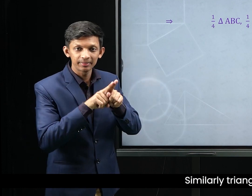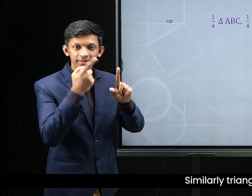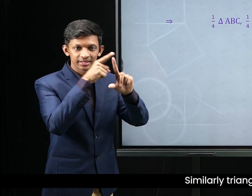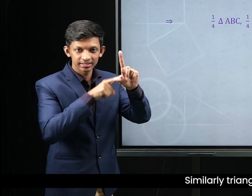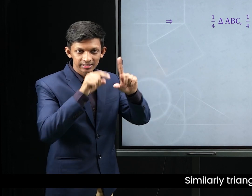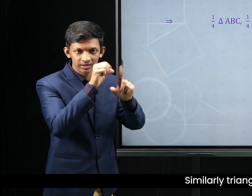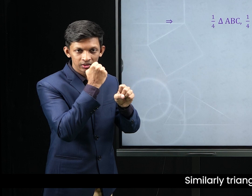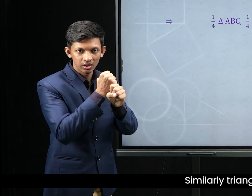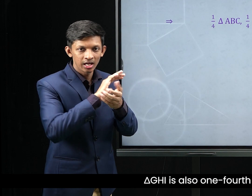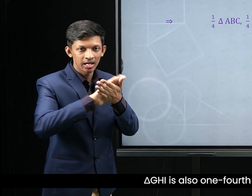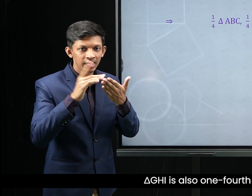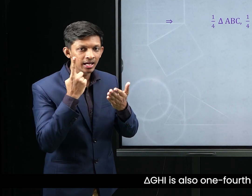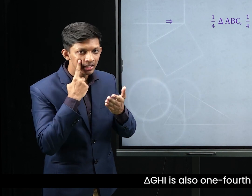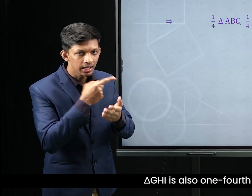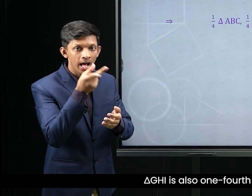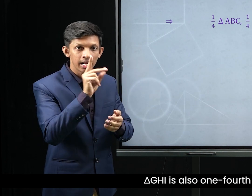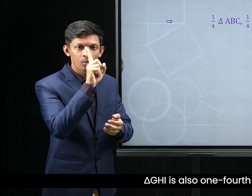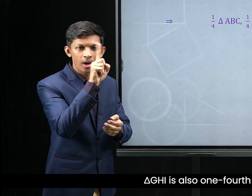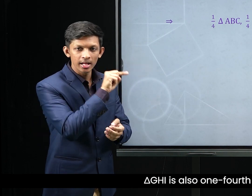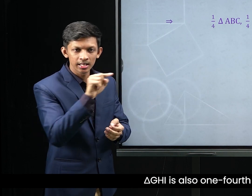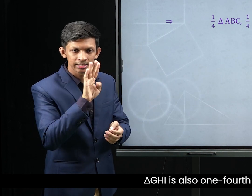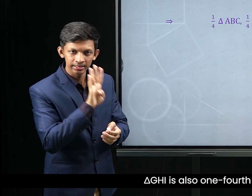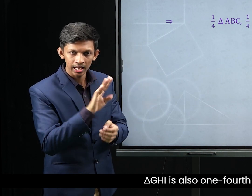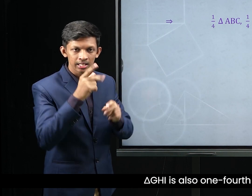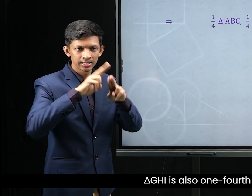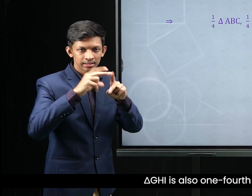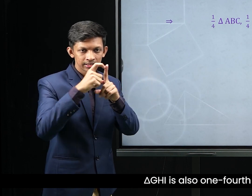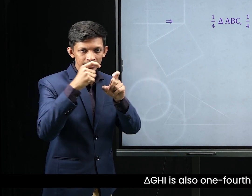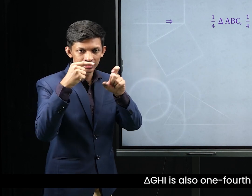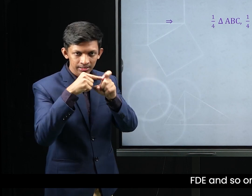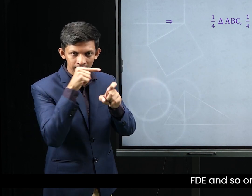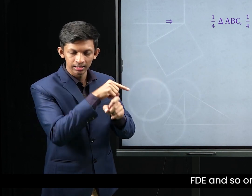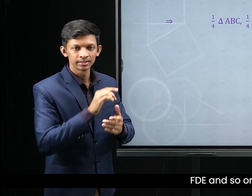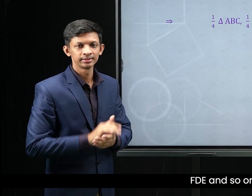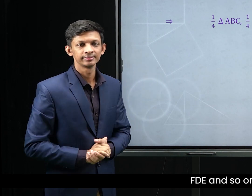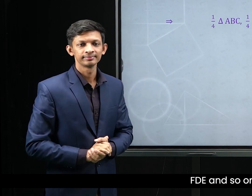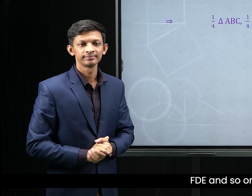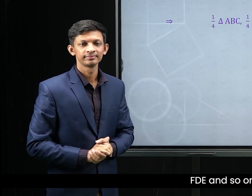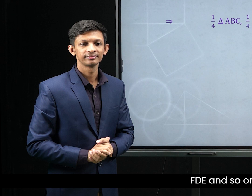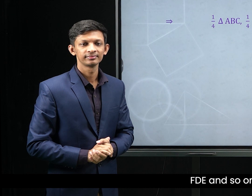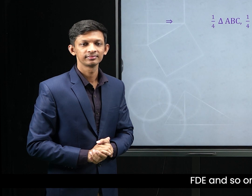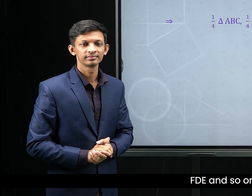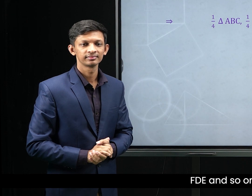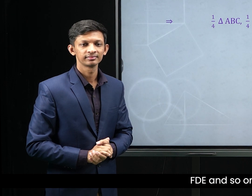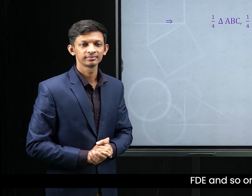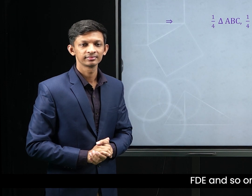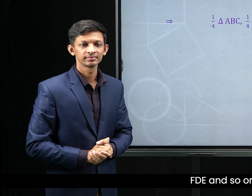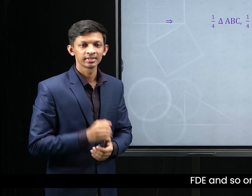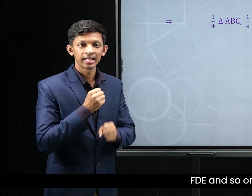Similarly, triangle GHI is also 1/4 of triangle FDE and so on.